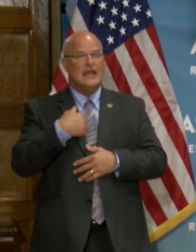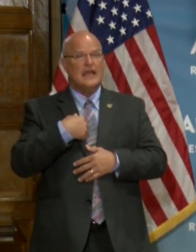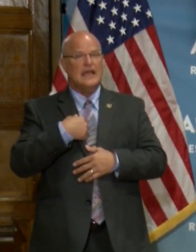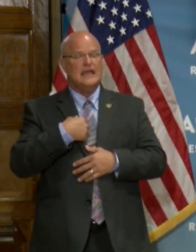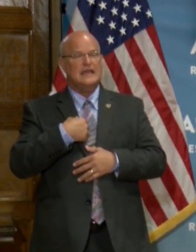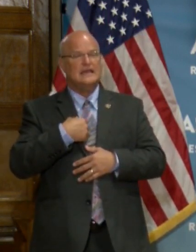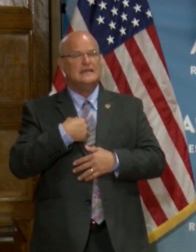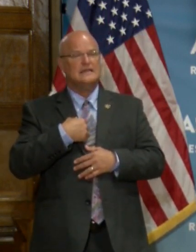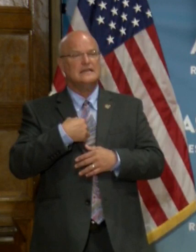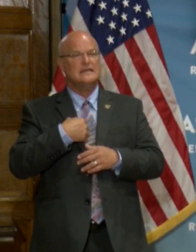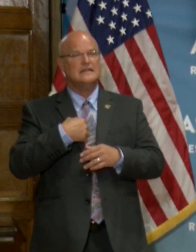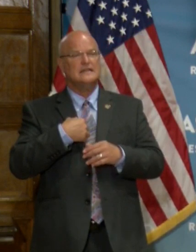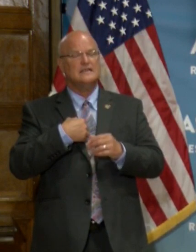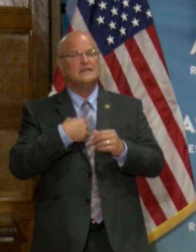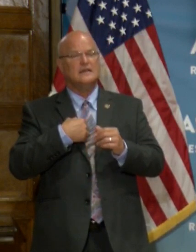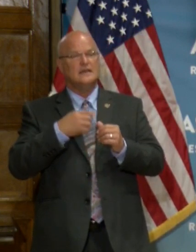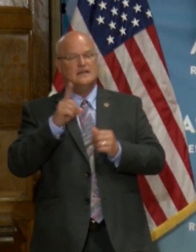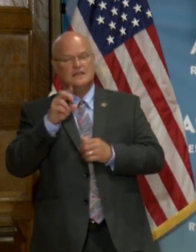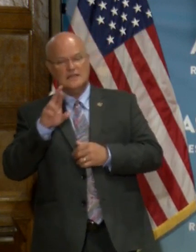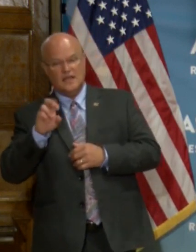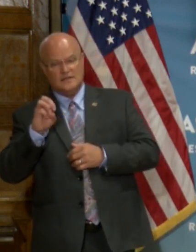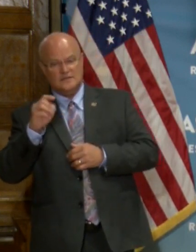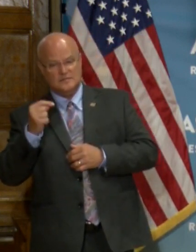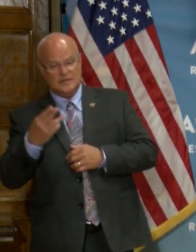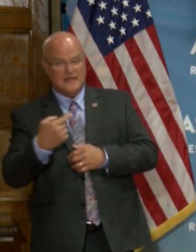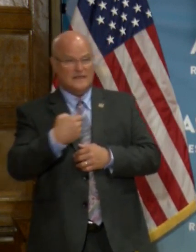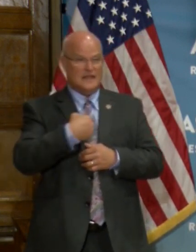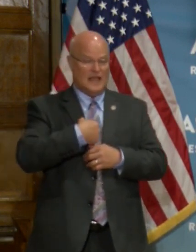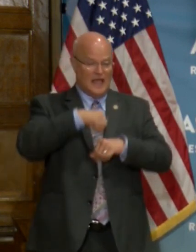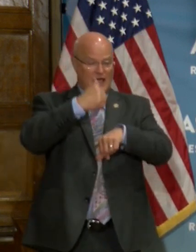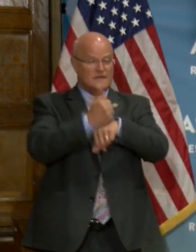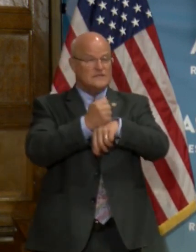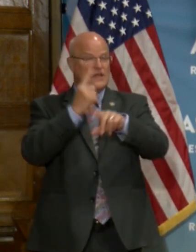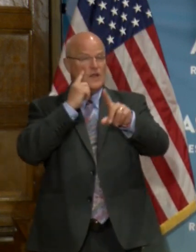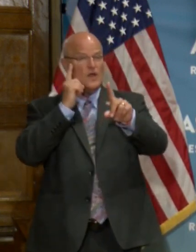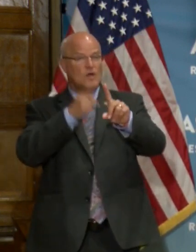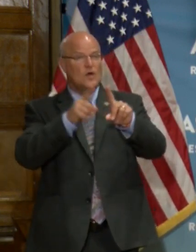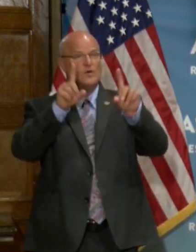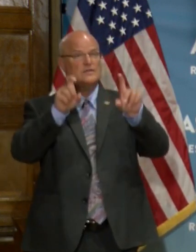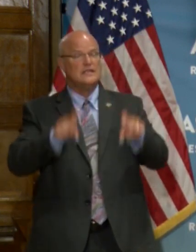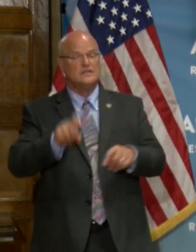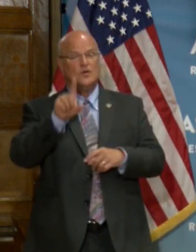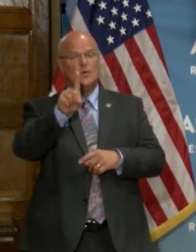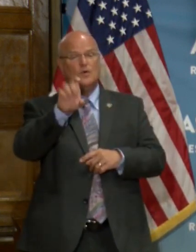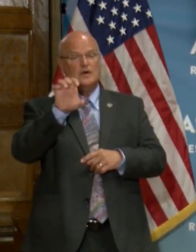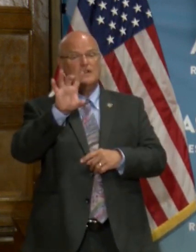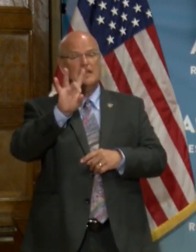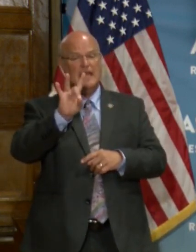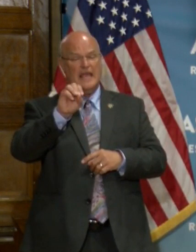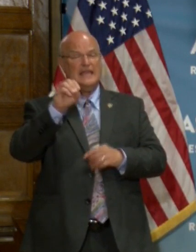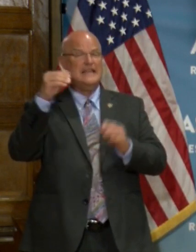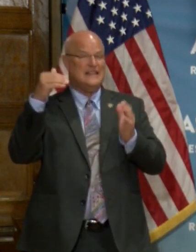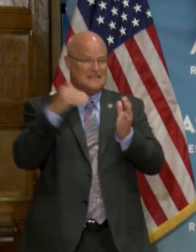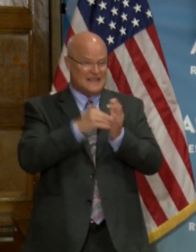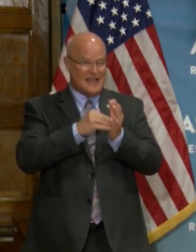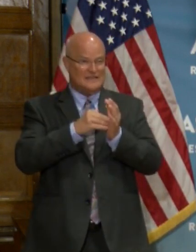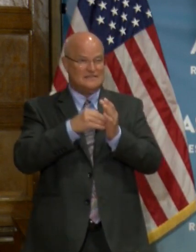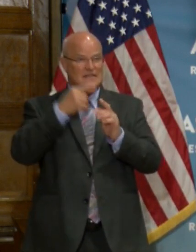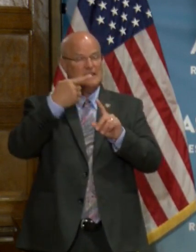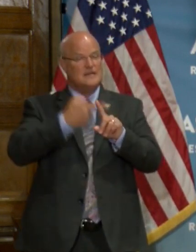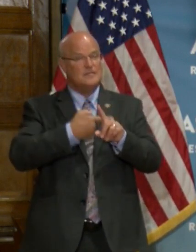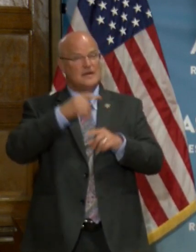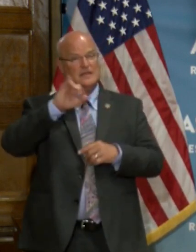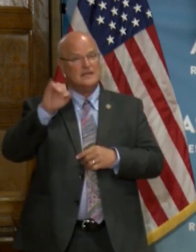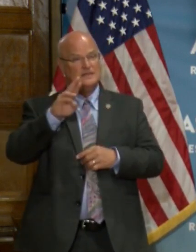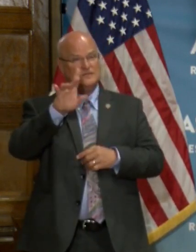as a goal with Dr. Smith, of course, to test 180,000 Arkansans in the